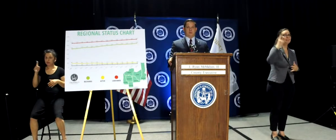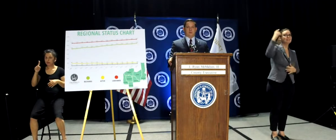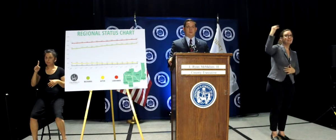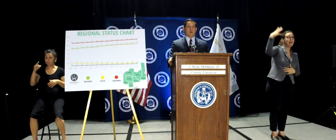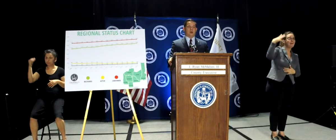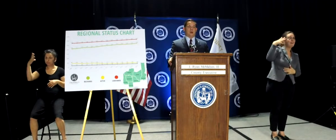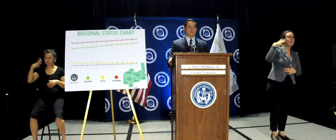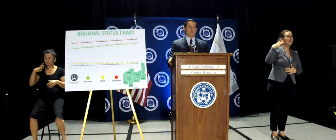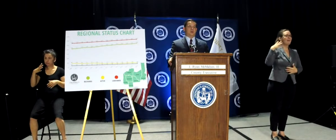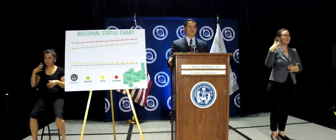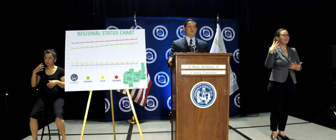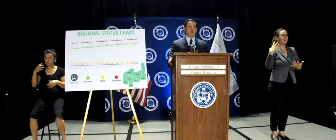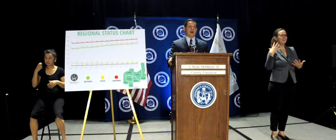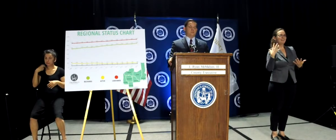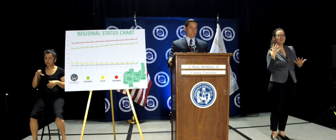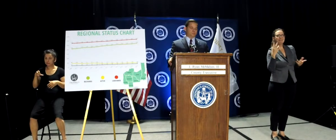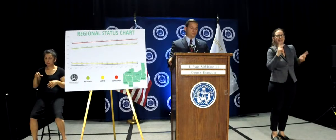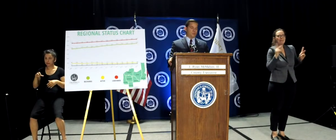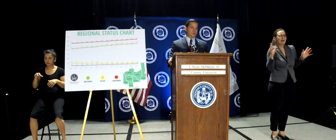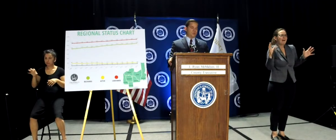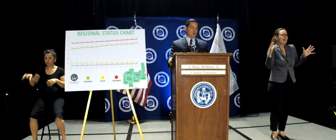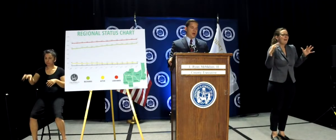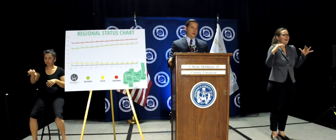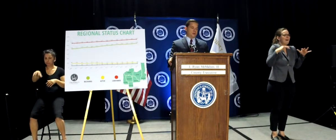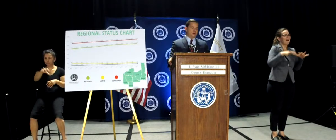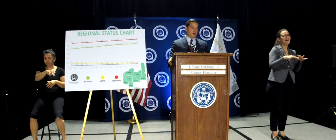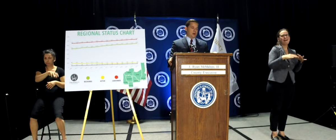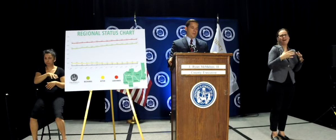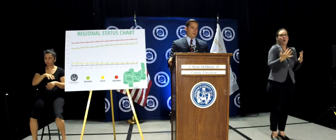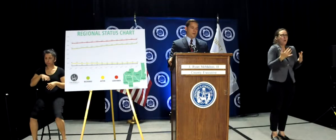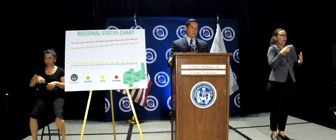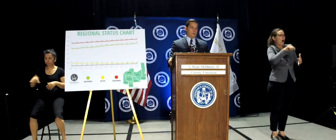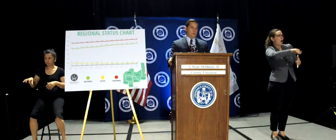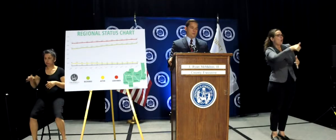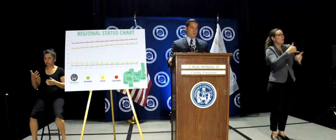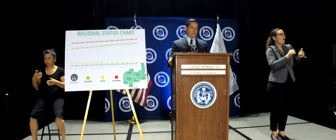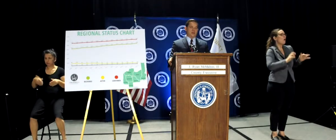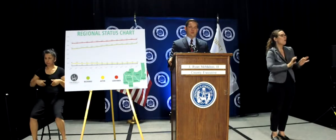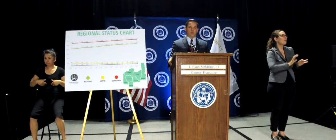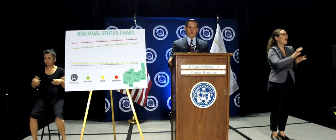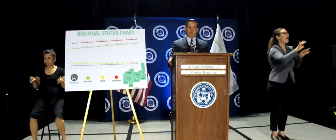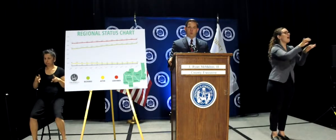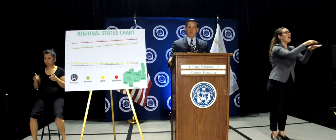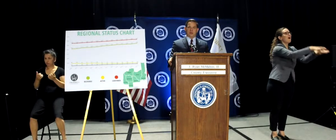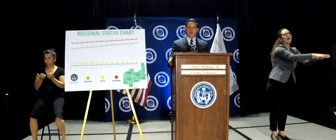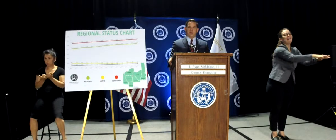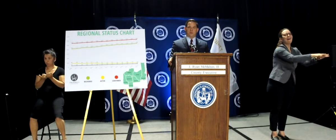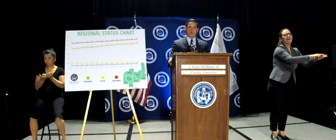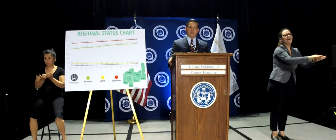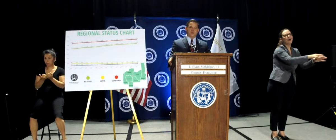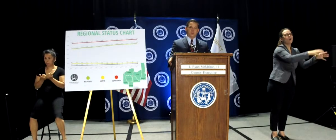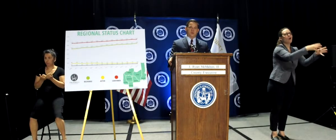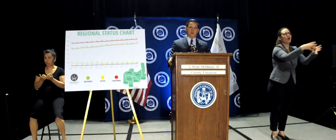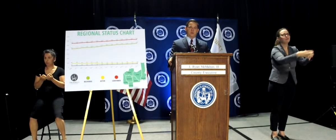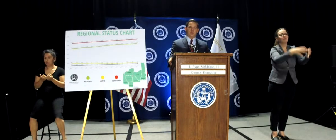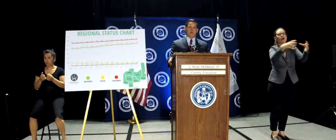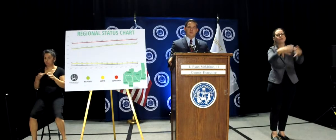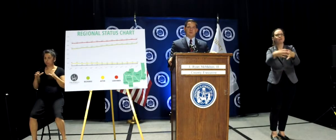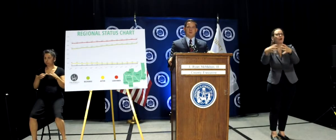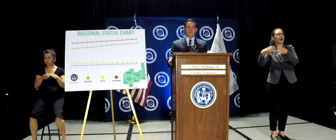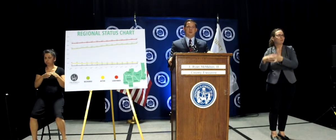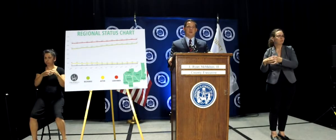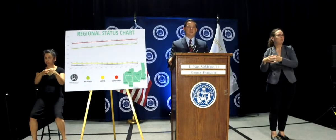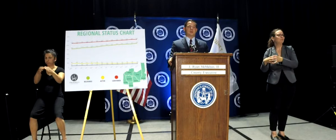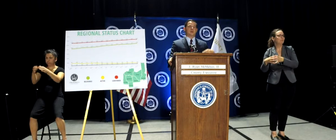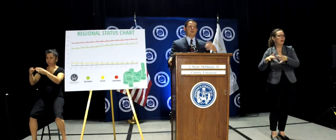hopping. And because of that, you had friends who were exposed together, but then they exposed other friends